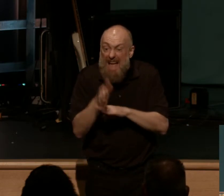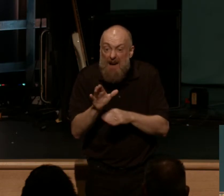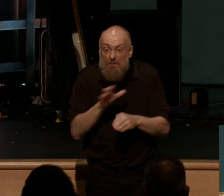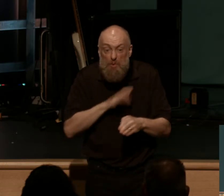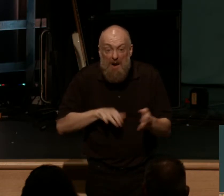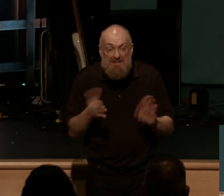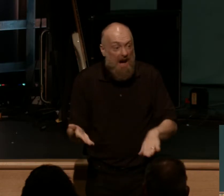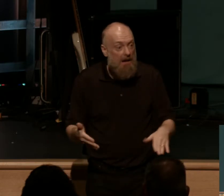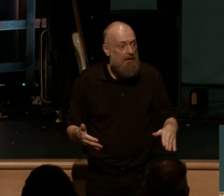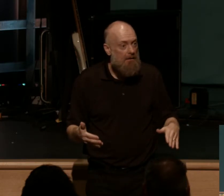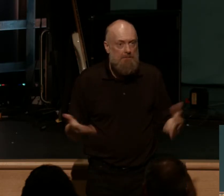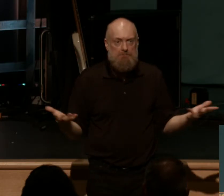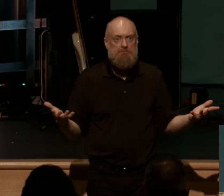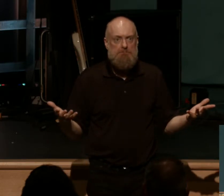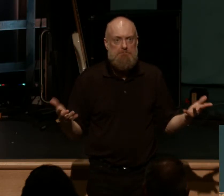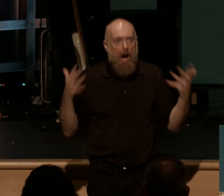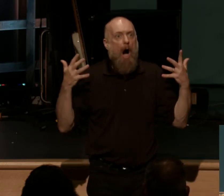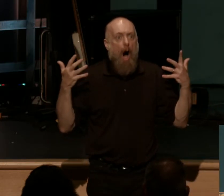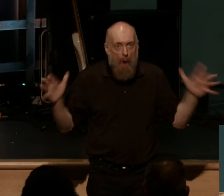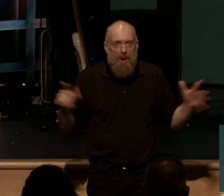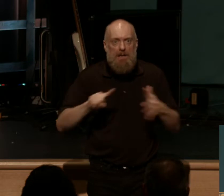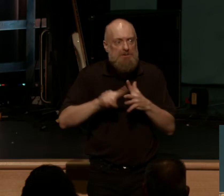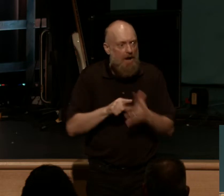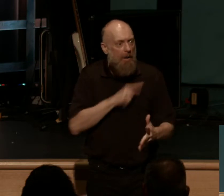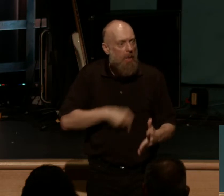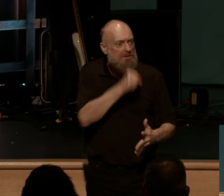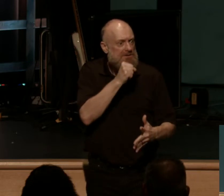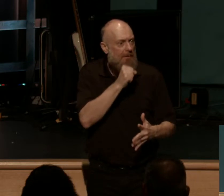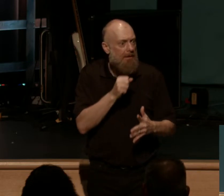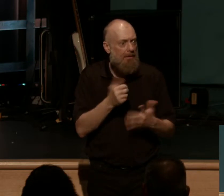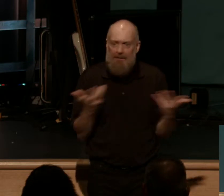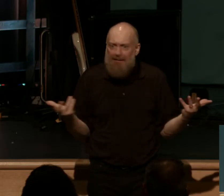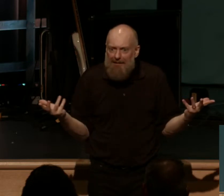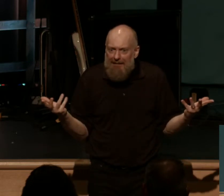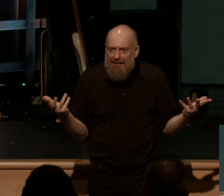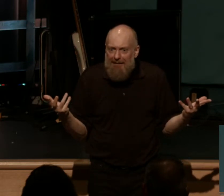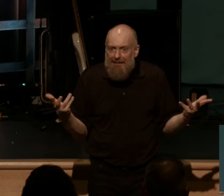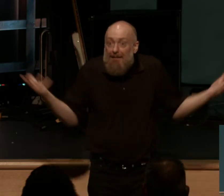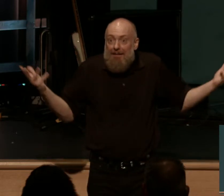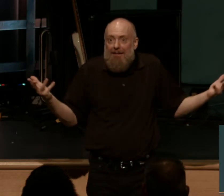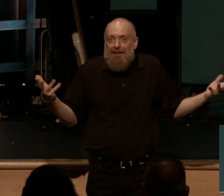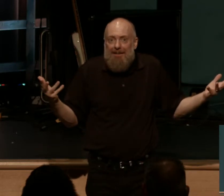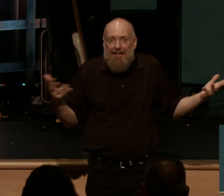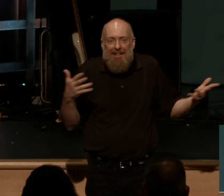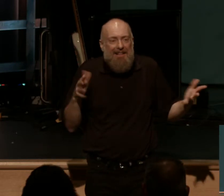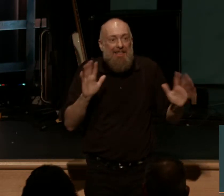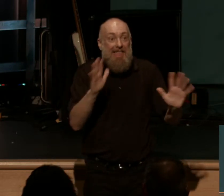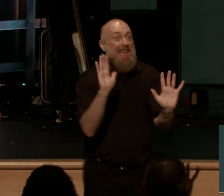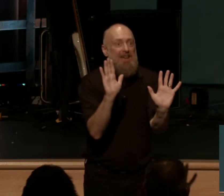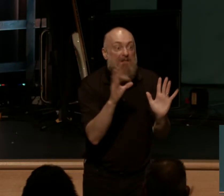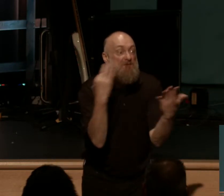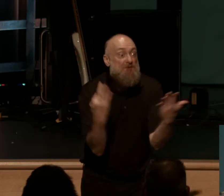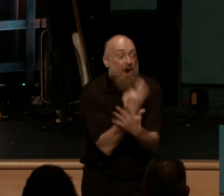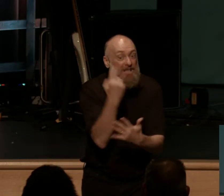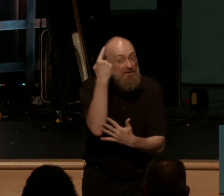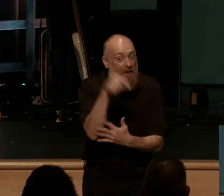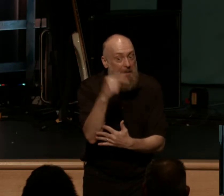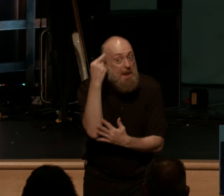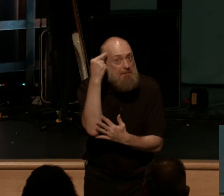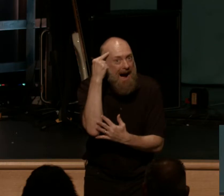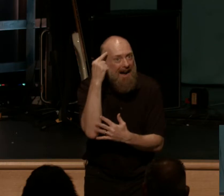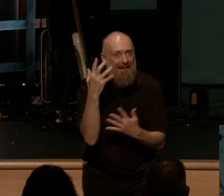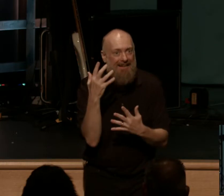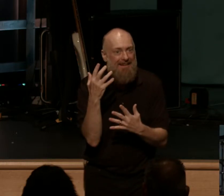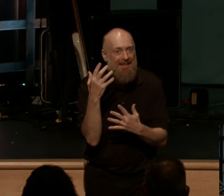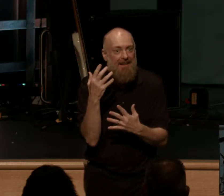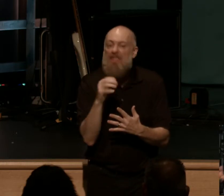death, and they're so committed already with being so freshly aware and remembering his death, but they refuse to